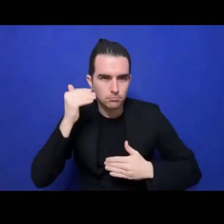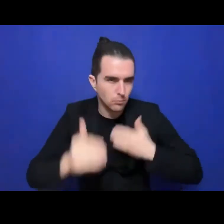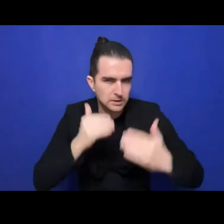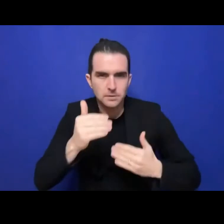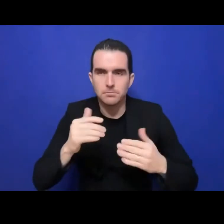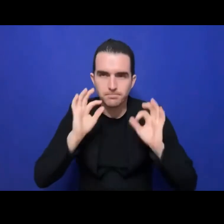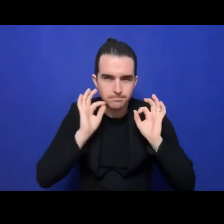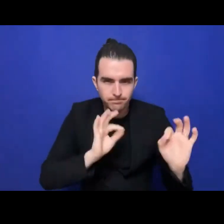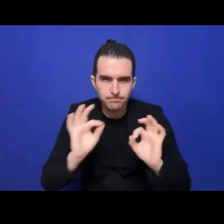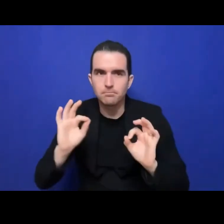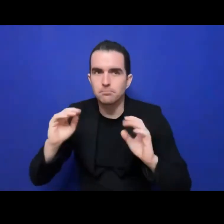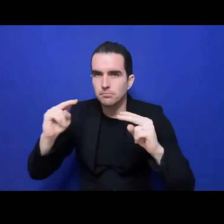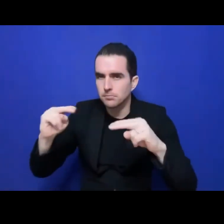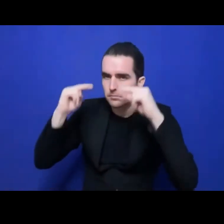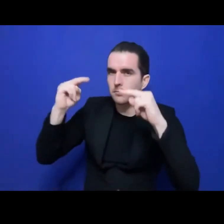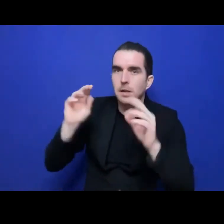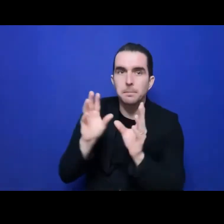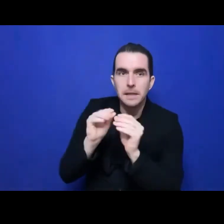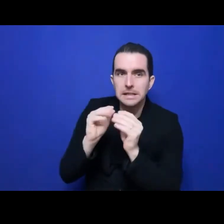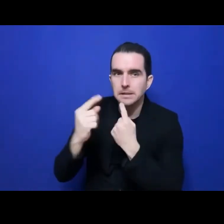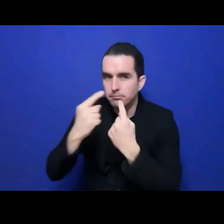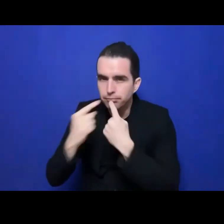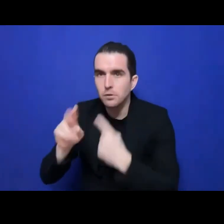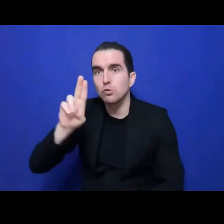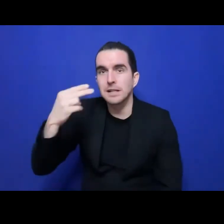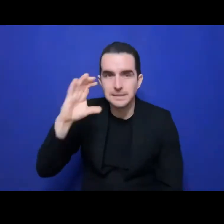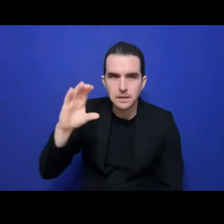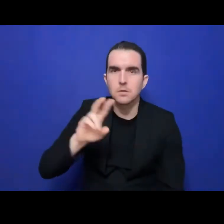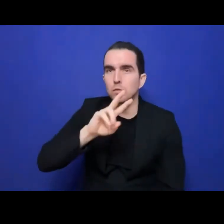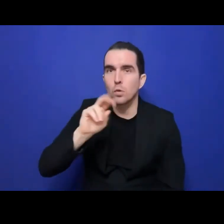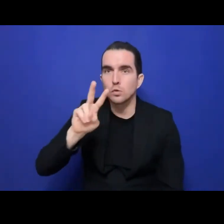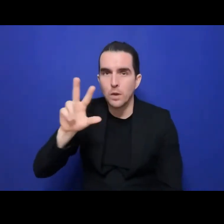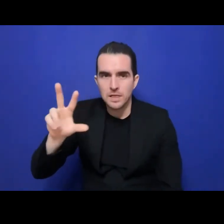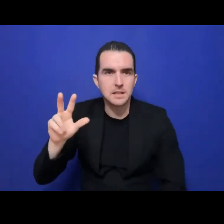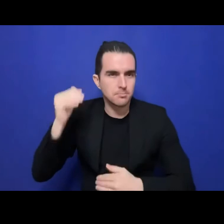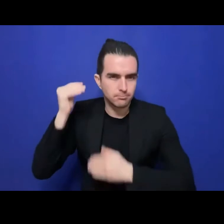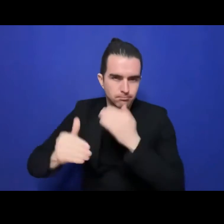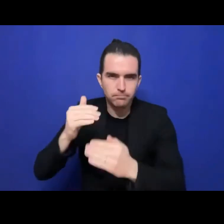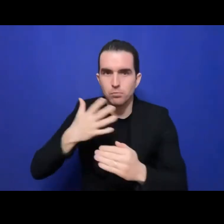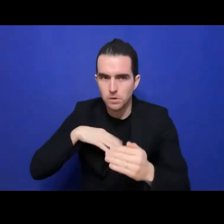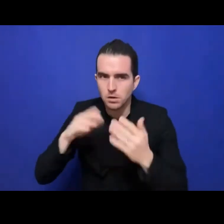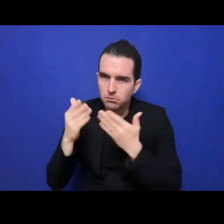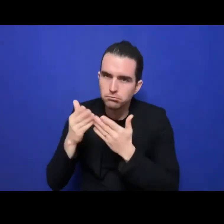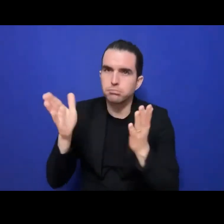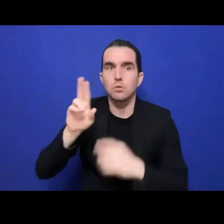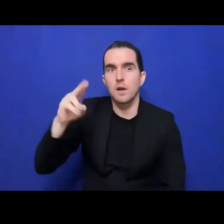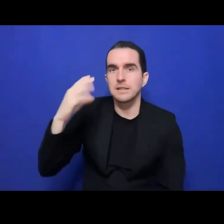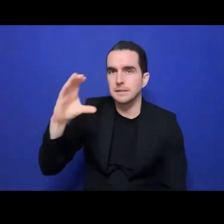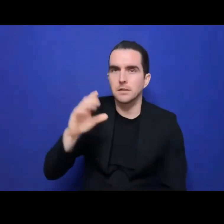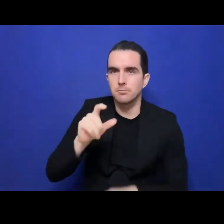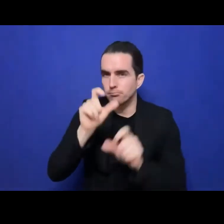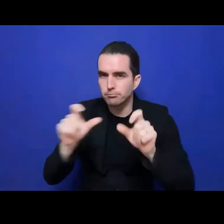commitments, but that they don't necessarily have a vision for what that action looks like or how to deliver on